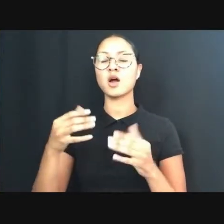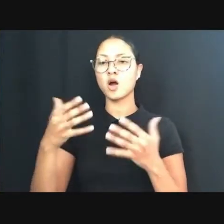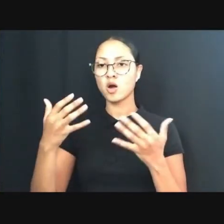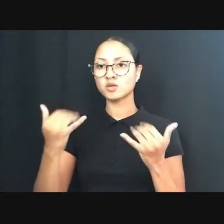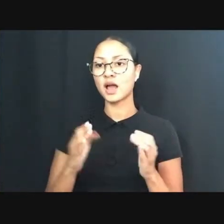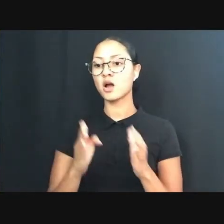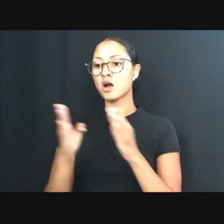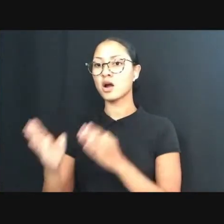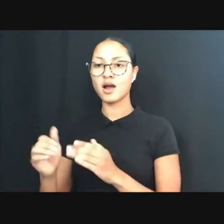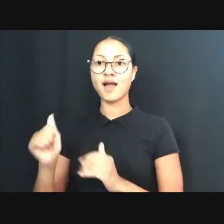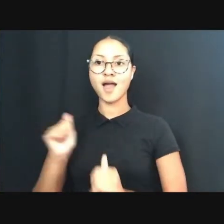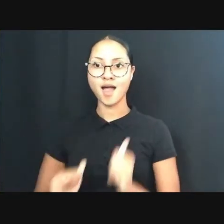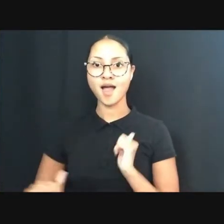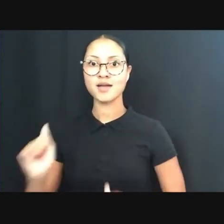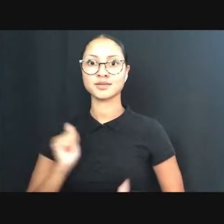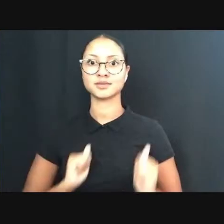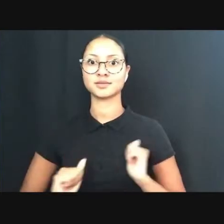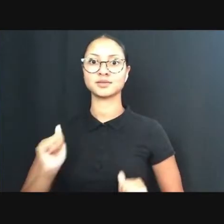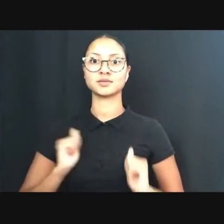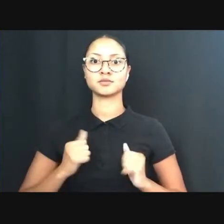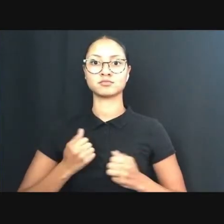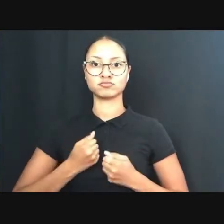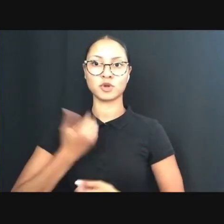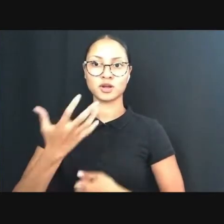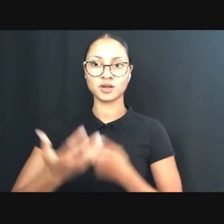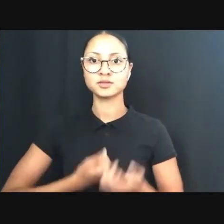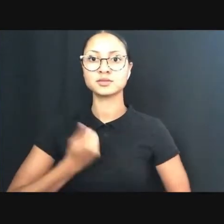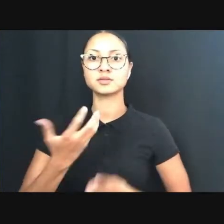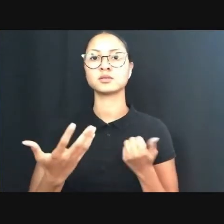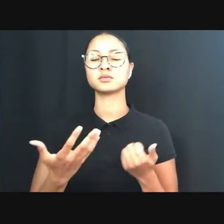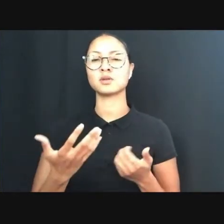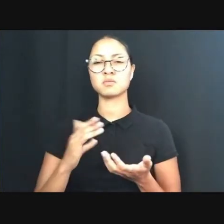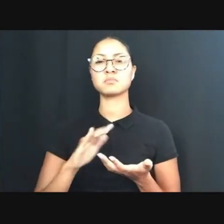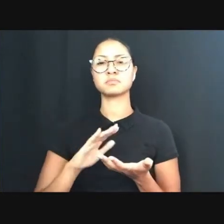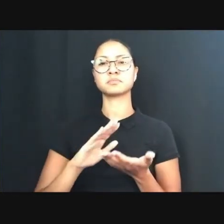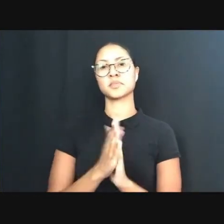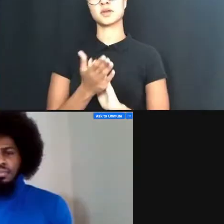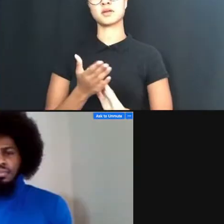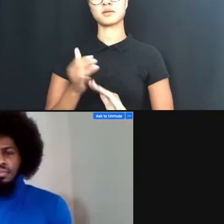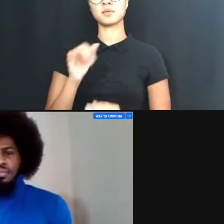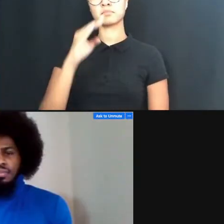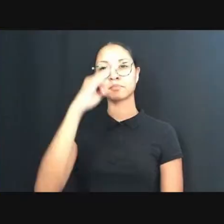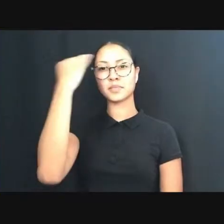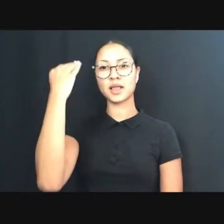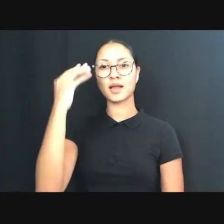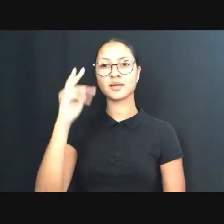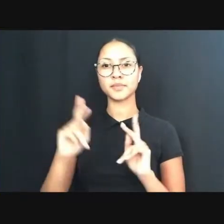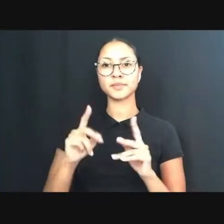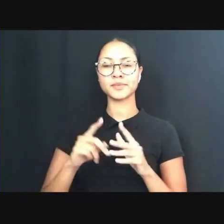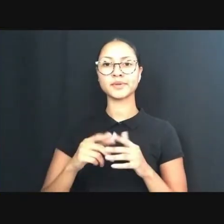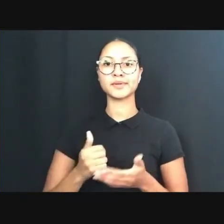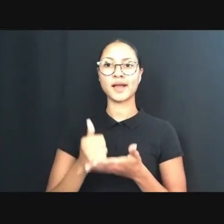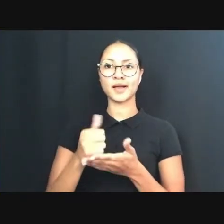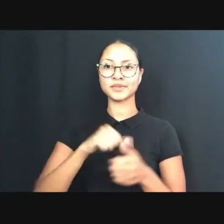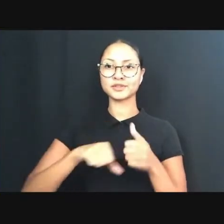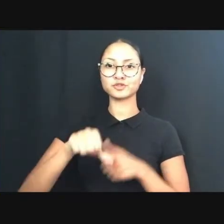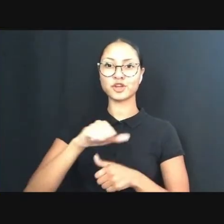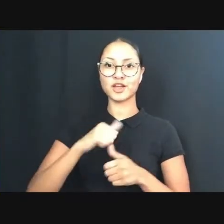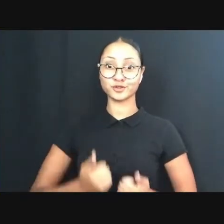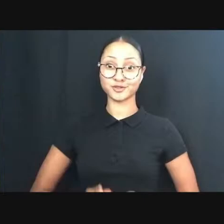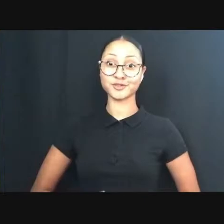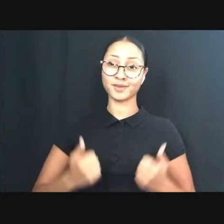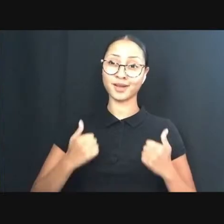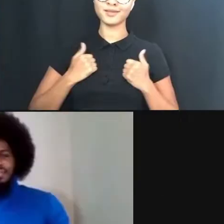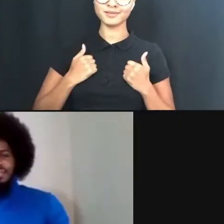and network of Black folks really helping each other to stay alive. I mean, there's 13